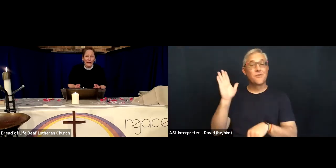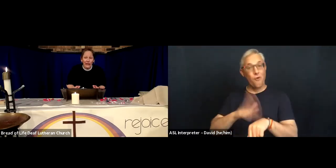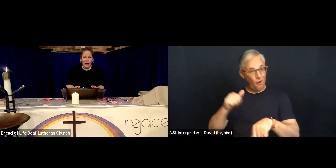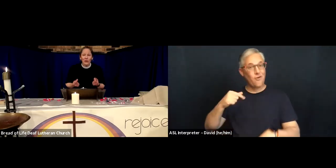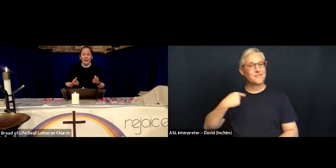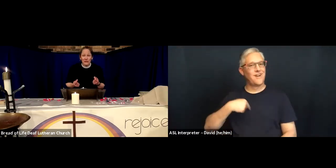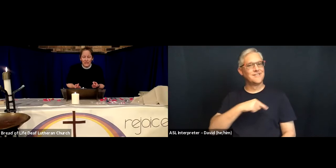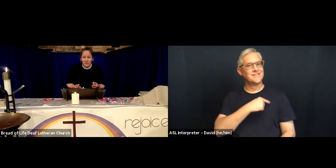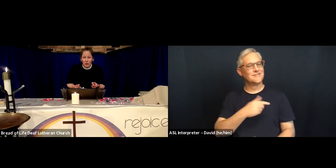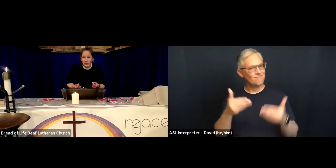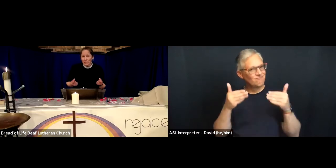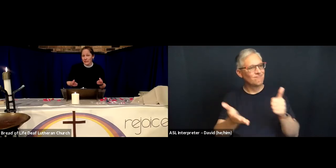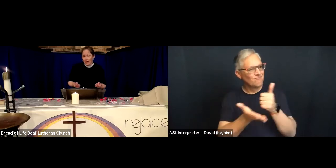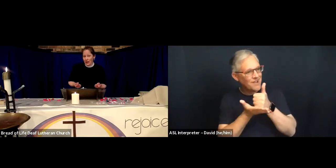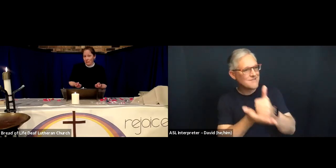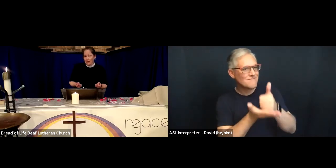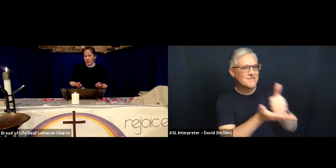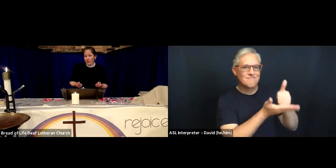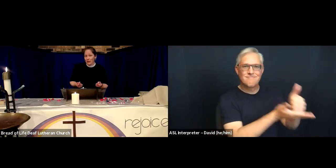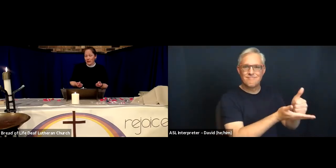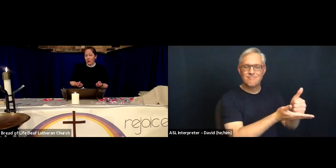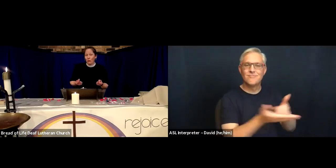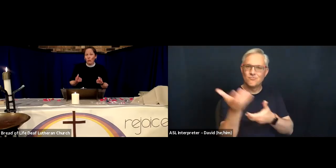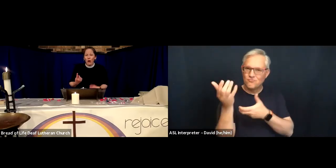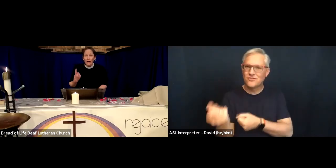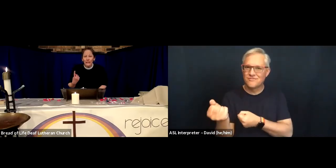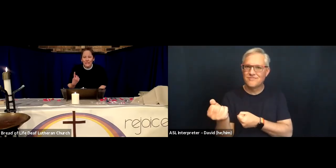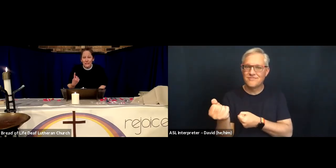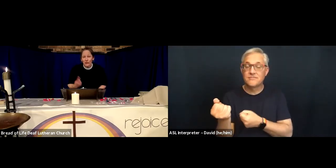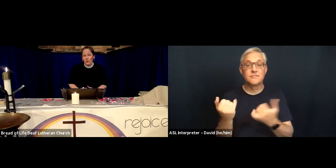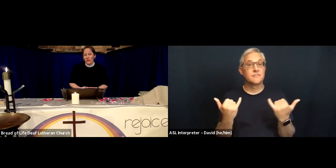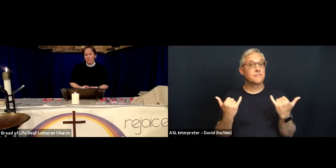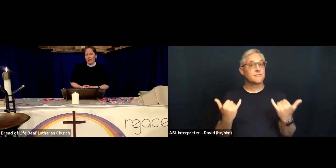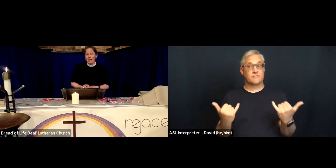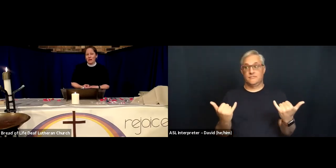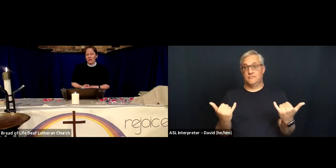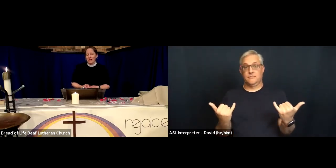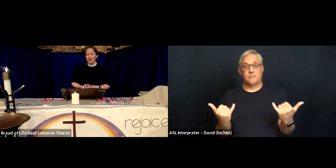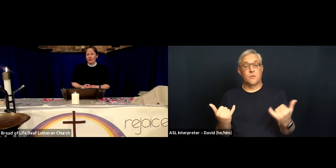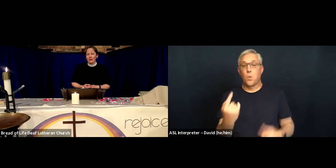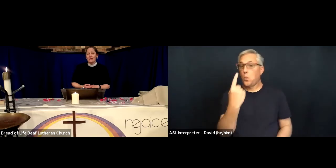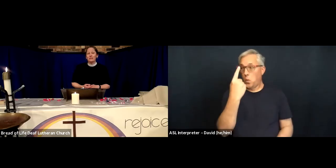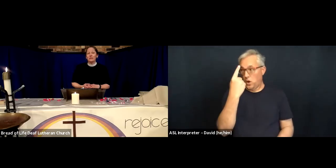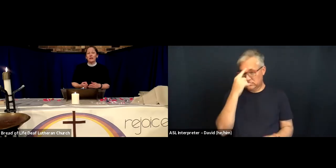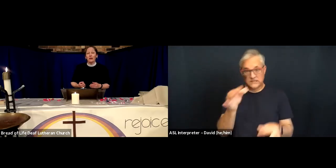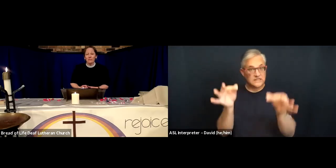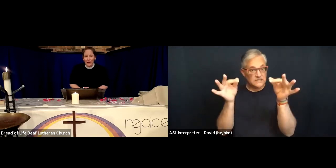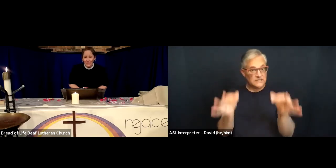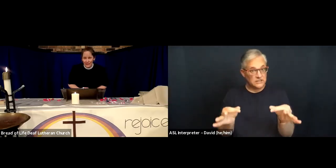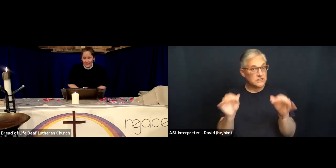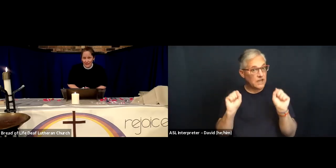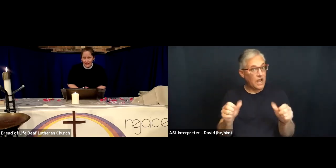And right now, in this moment in time, one decision we can make is to get